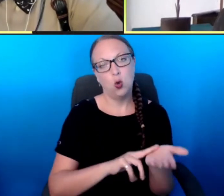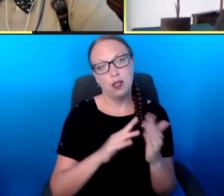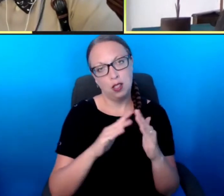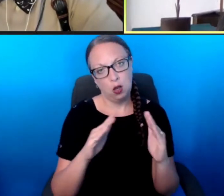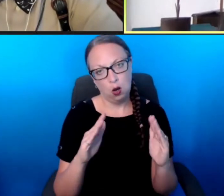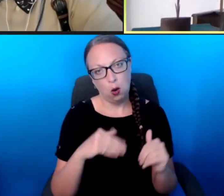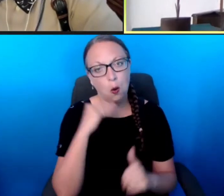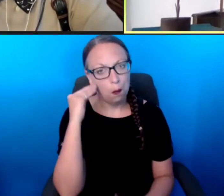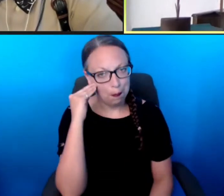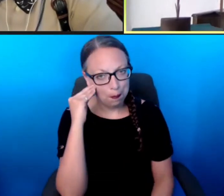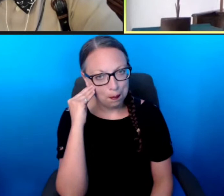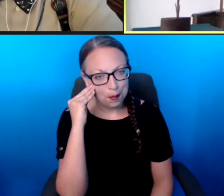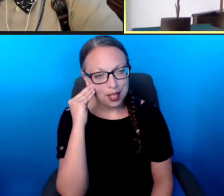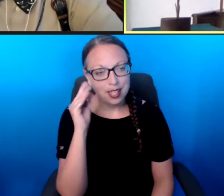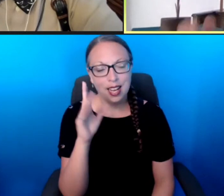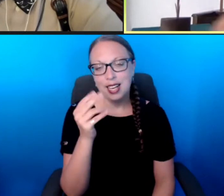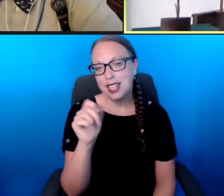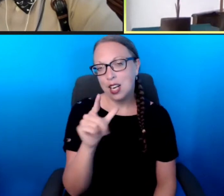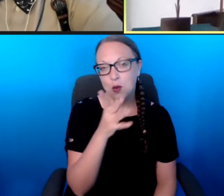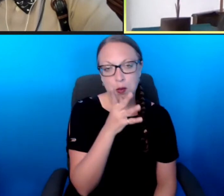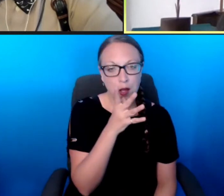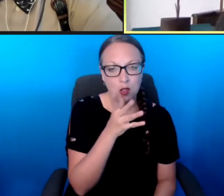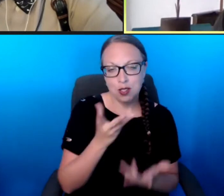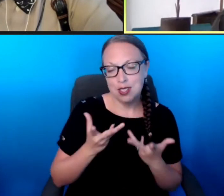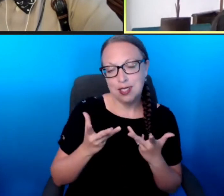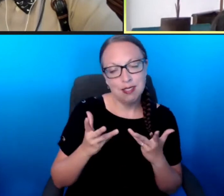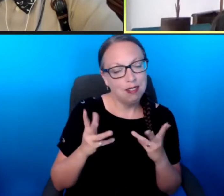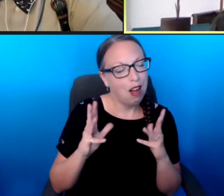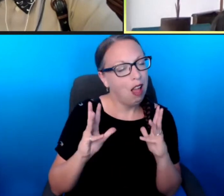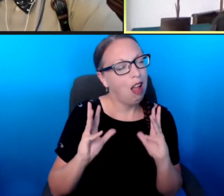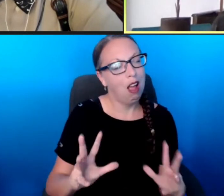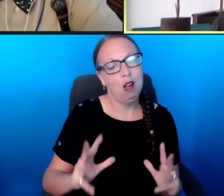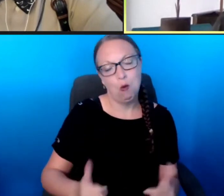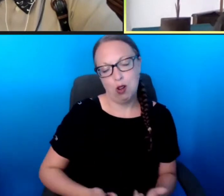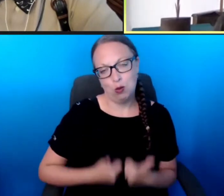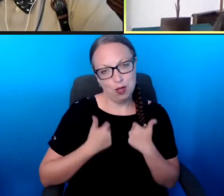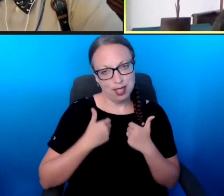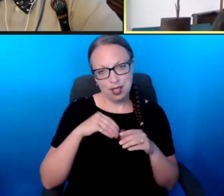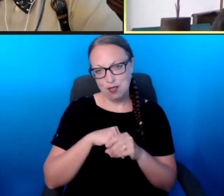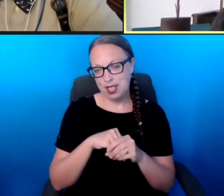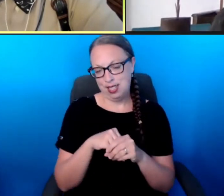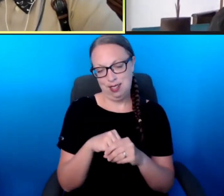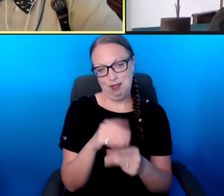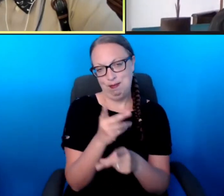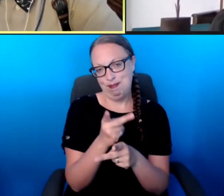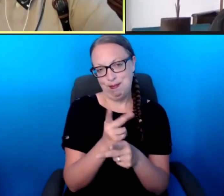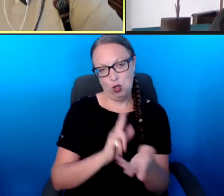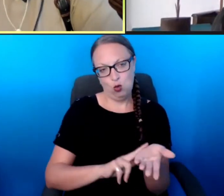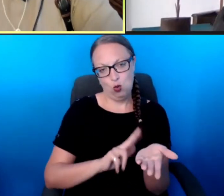And so we worked hard to move them down here. And